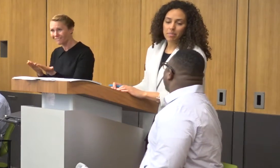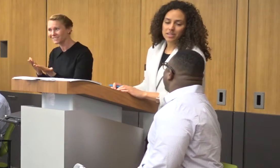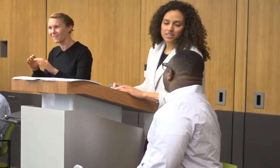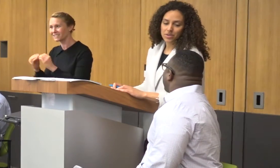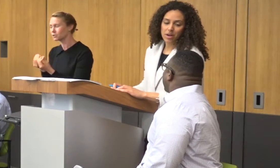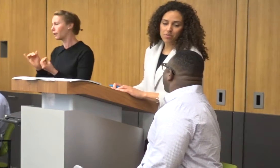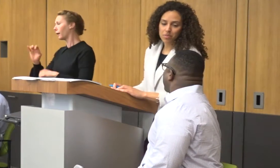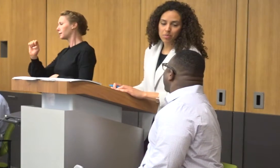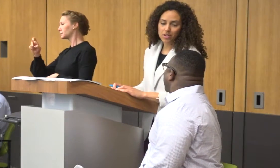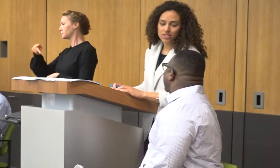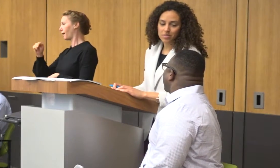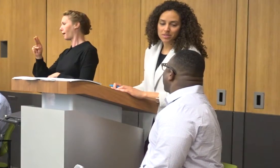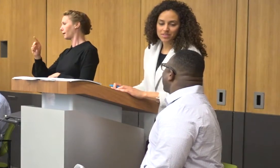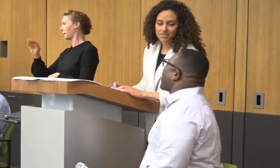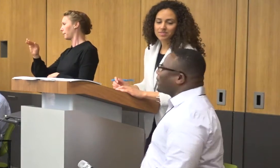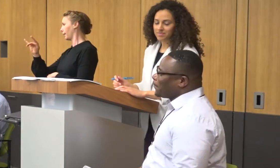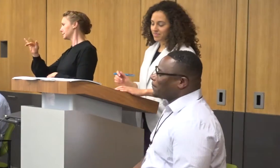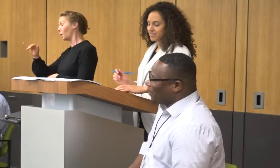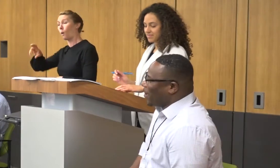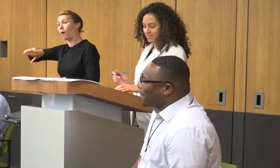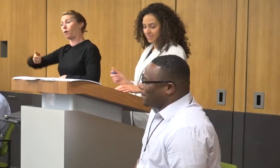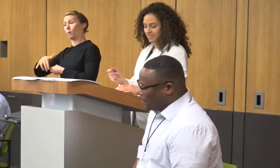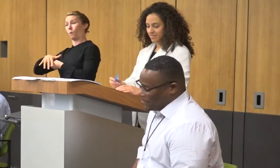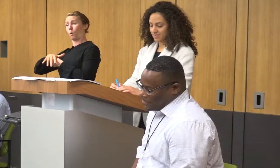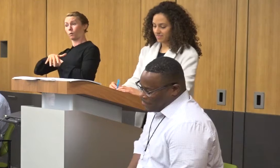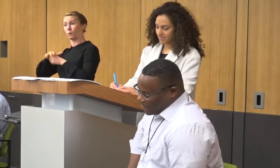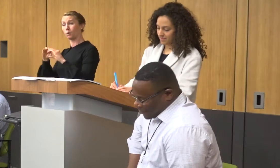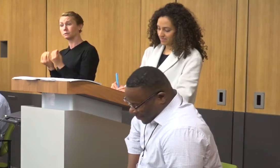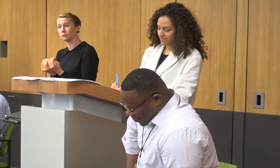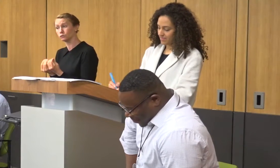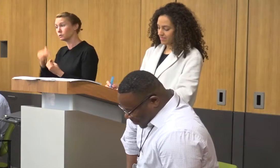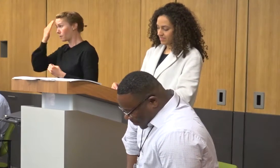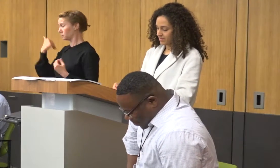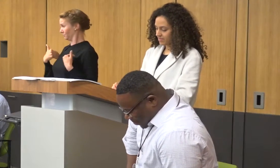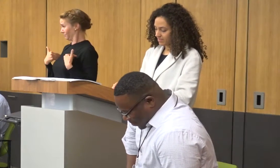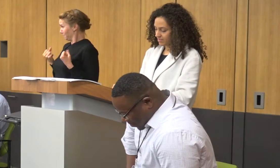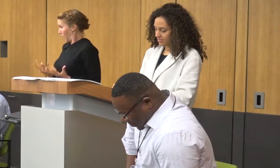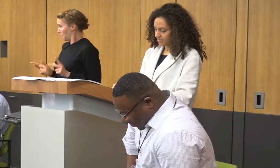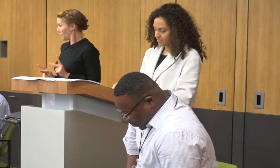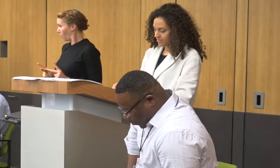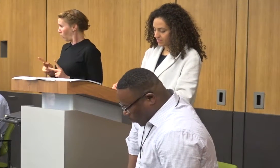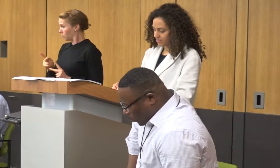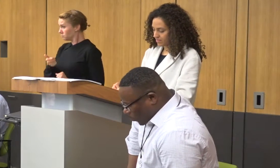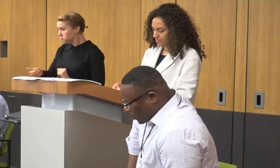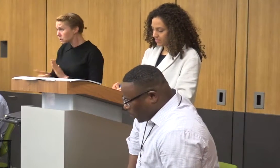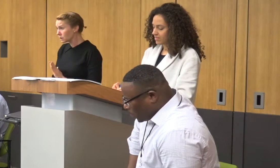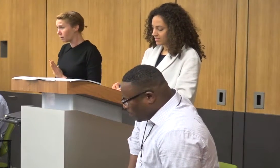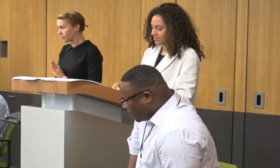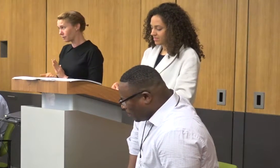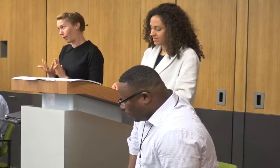organizations like Expandibility, or your local organization, because we have people who want those